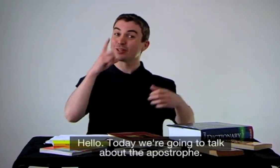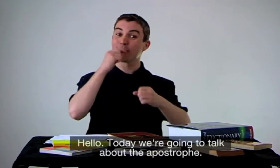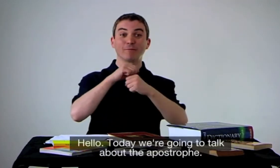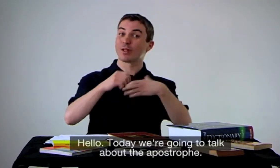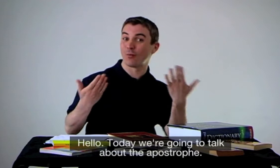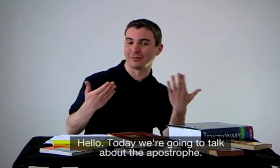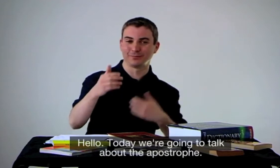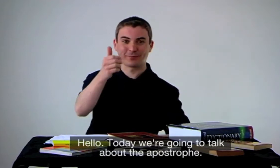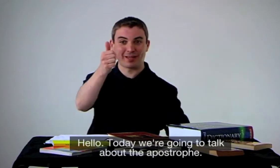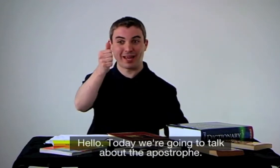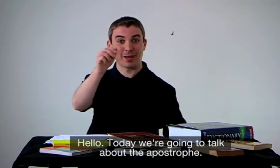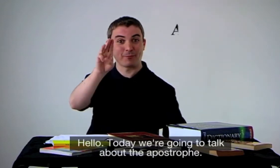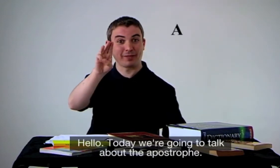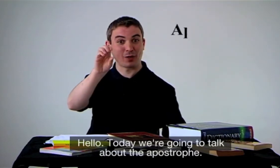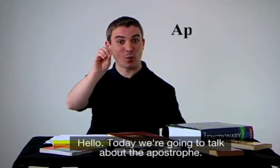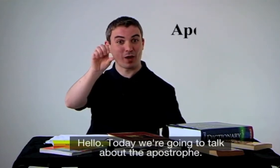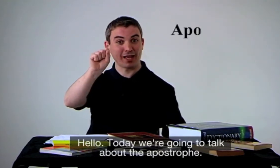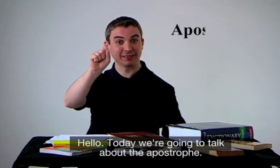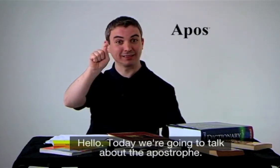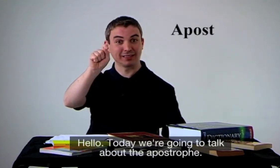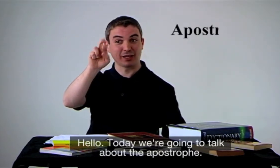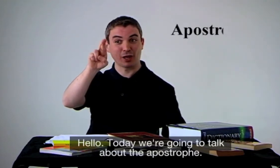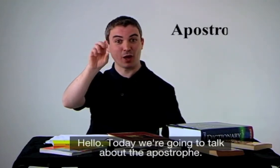Hello. Today we're going to talk about the apostrophe.